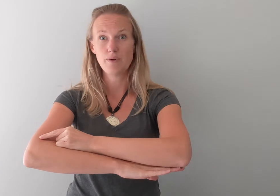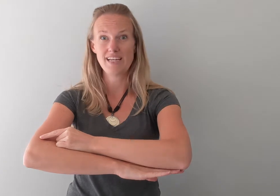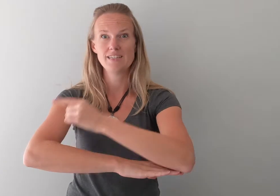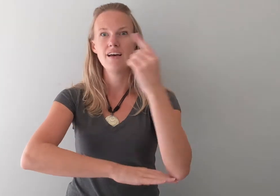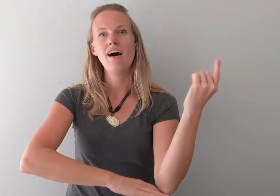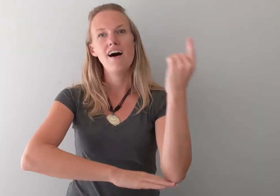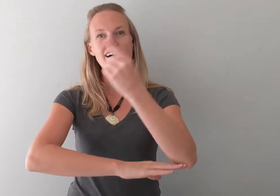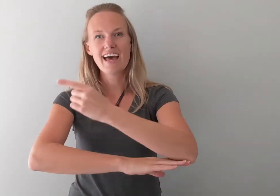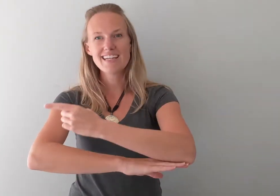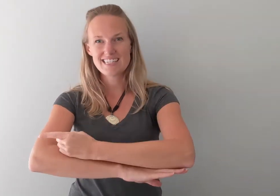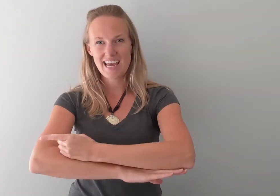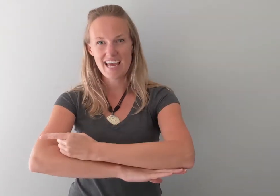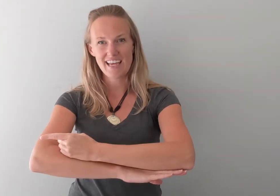right. On that day,